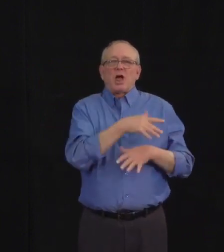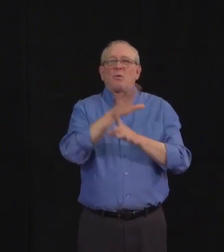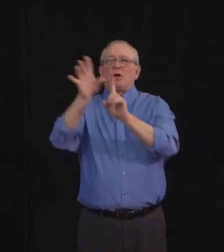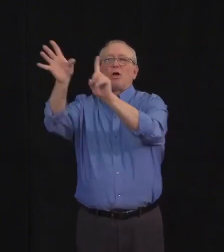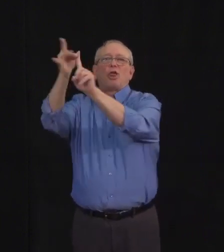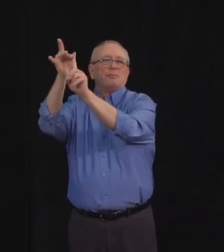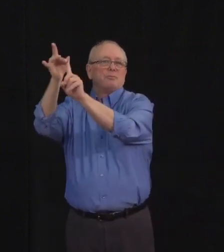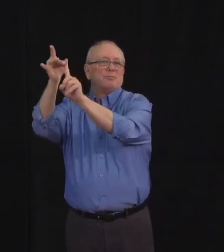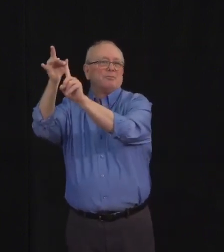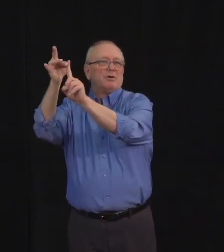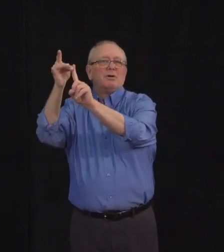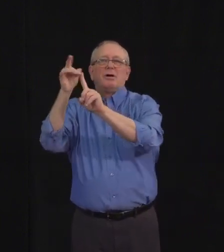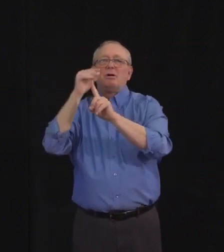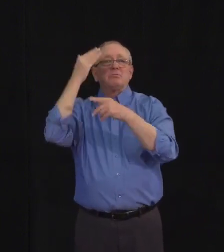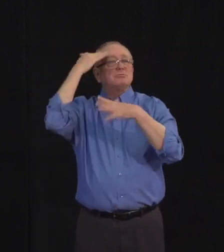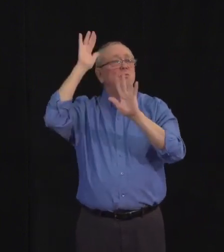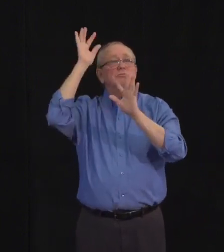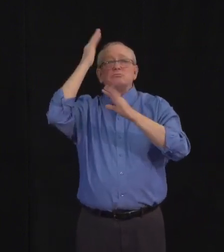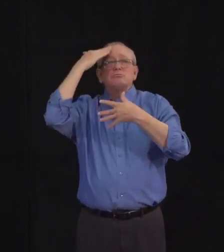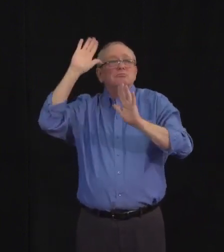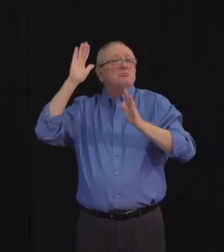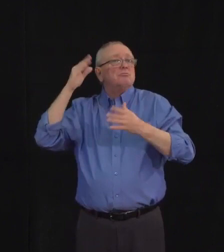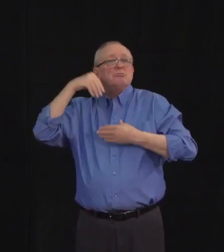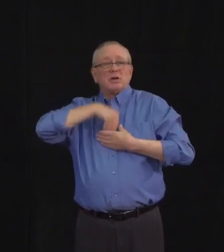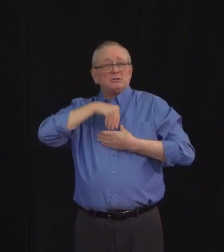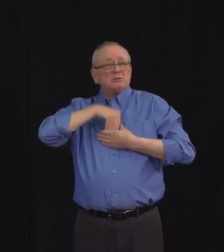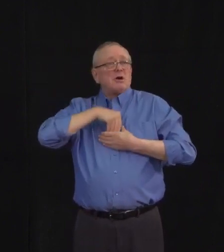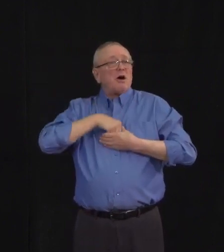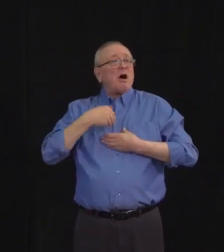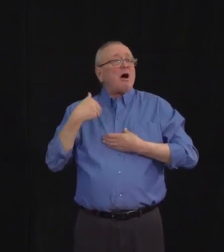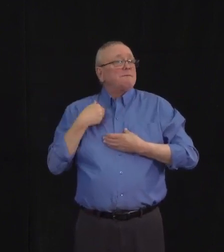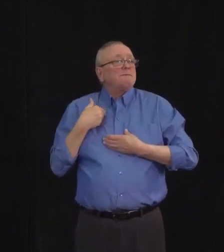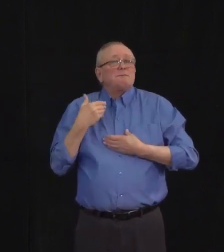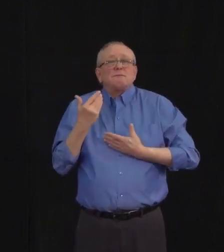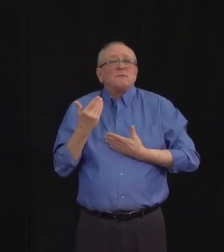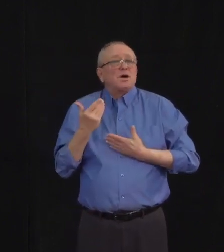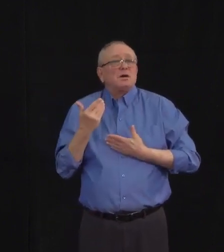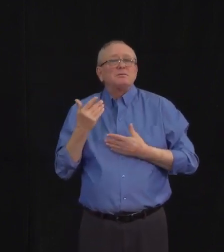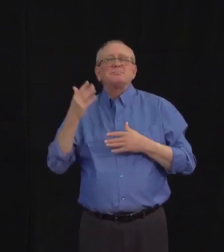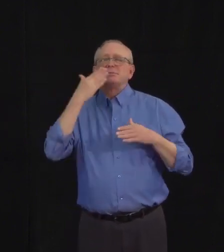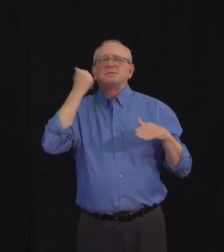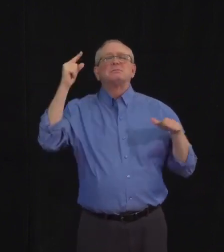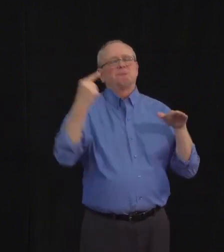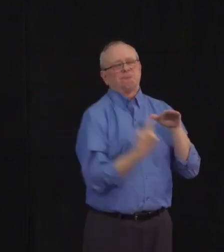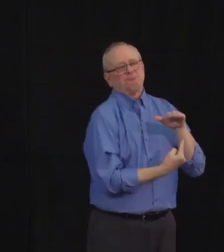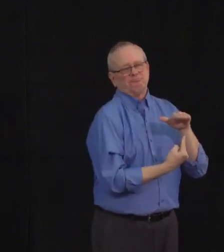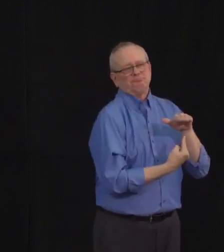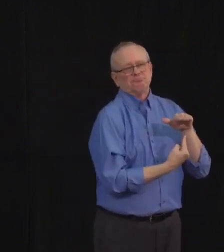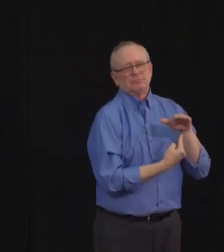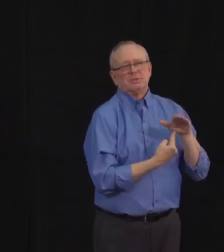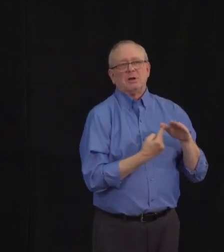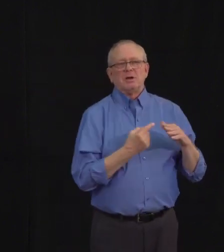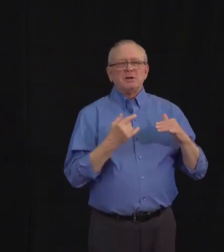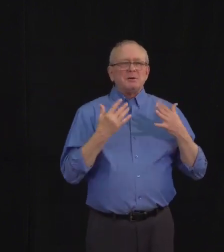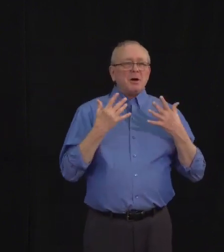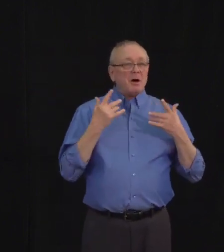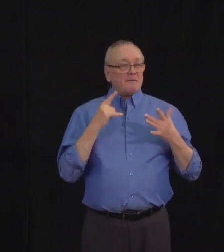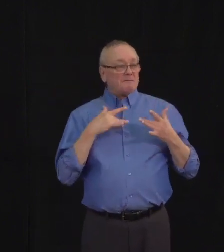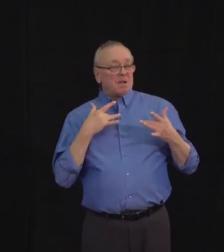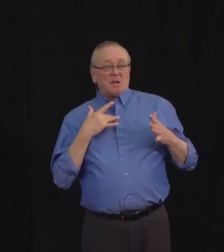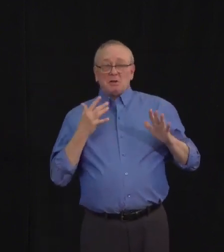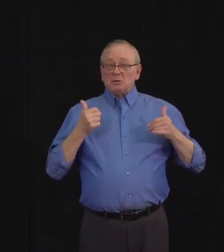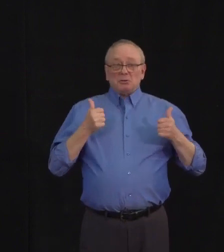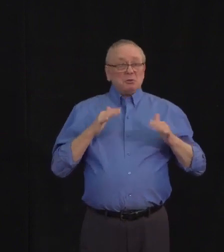and they could be incubating and they must be watching for signs of illness and call 811 or go online to do the AHS self